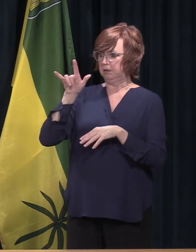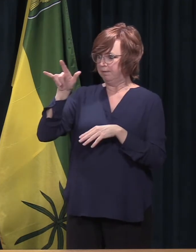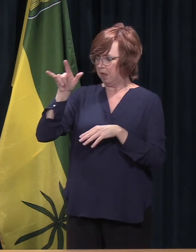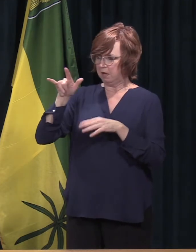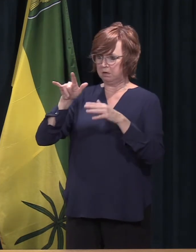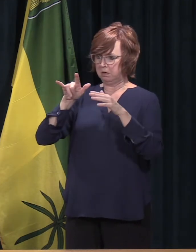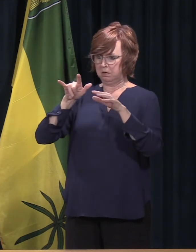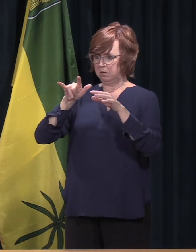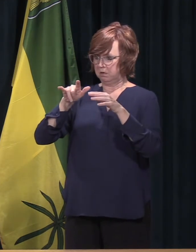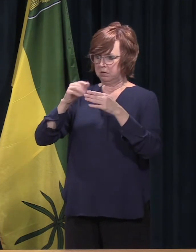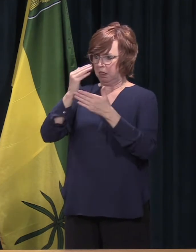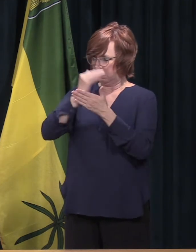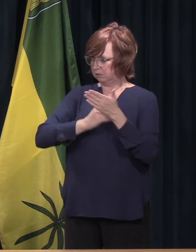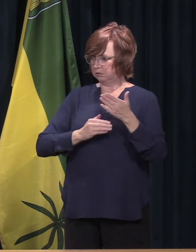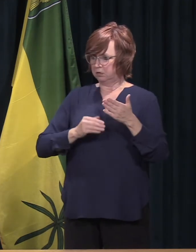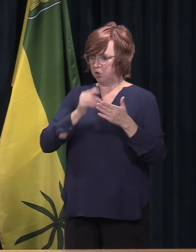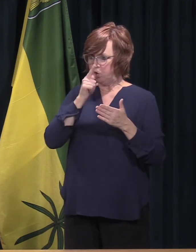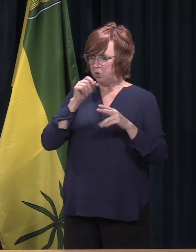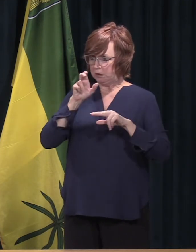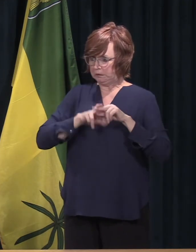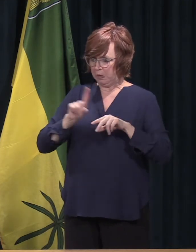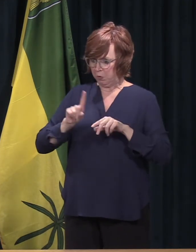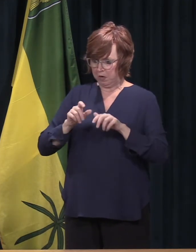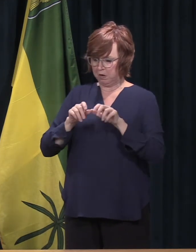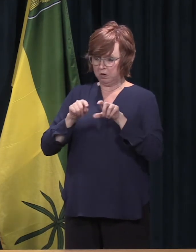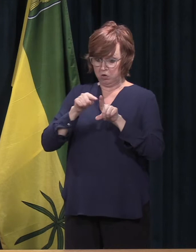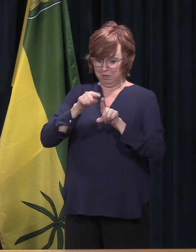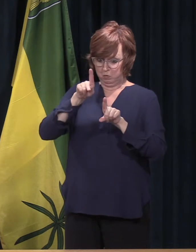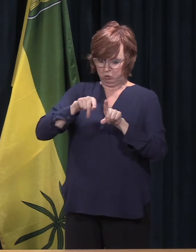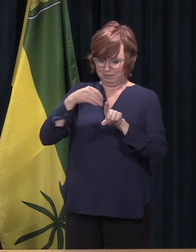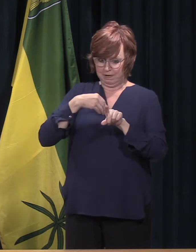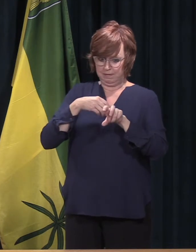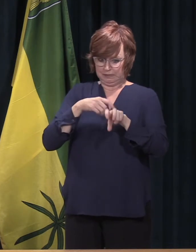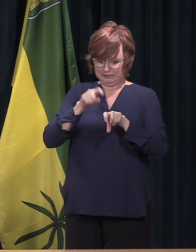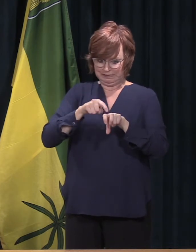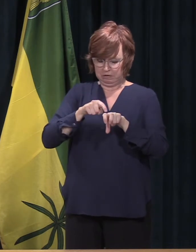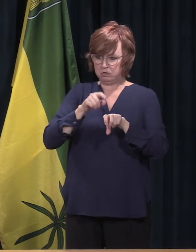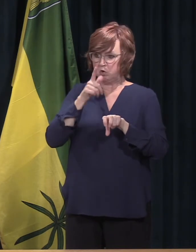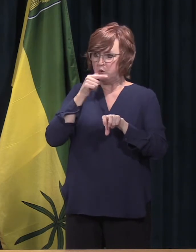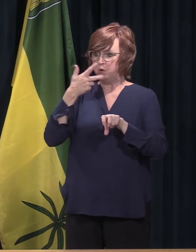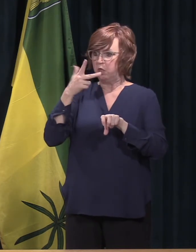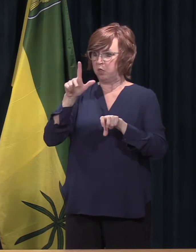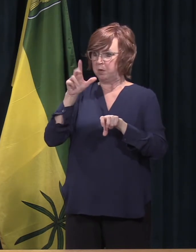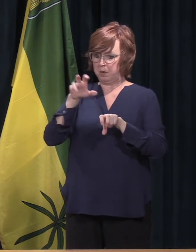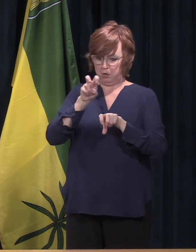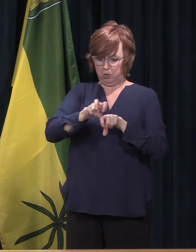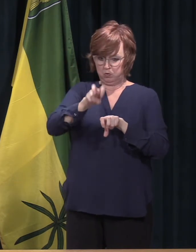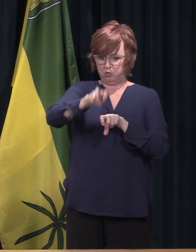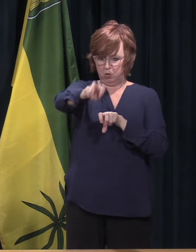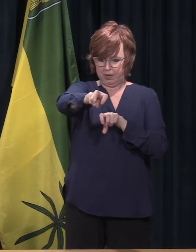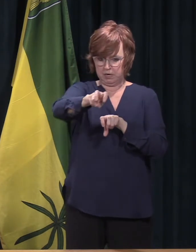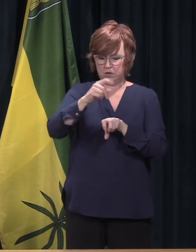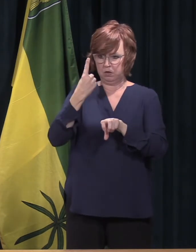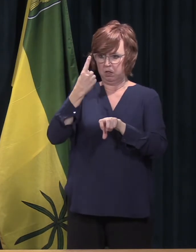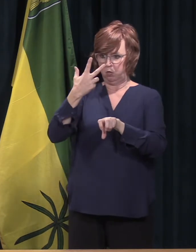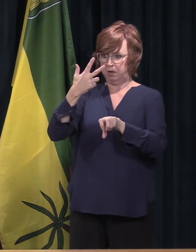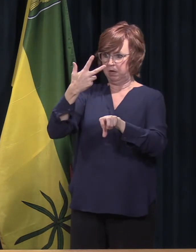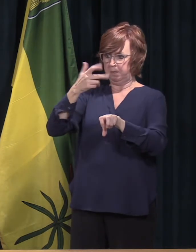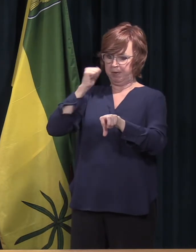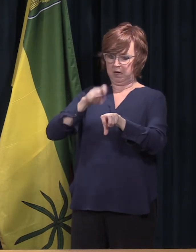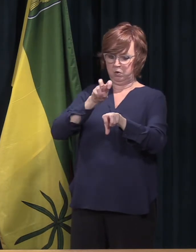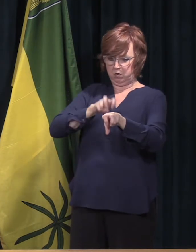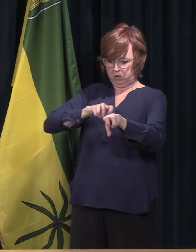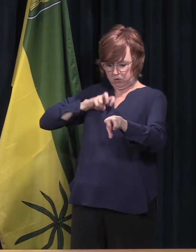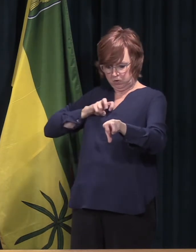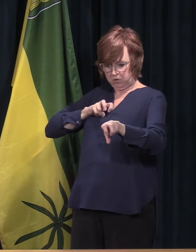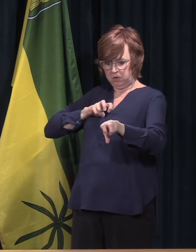rows ahead or 3 rows behind, or if someone was in business class, maybe no one needed to be notified because there's no one 2 meters ahead and 2 meters